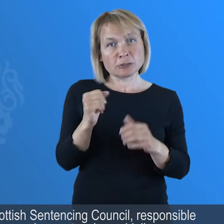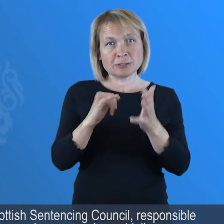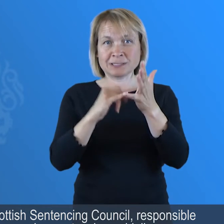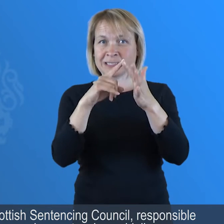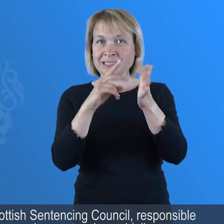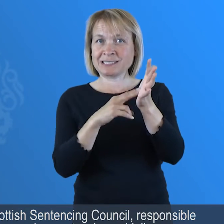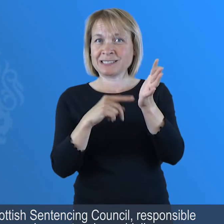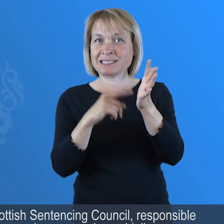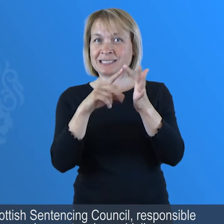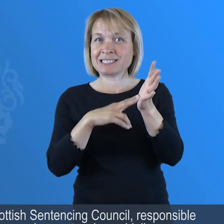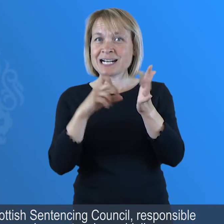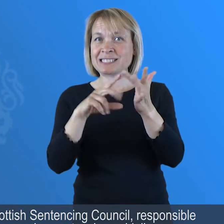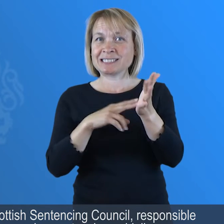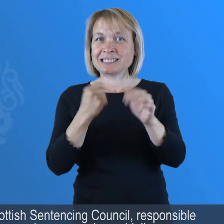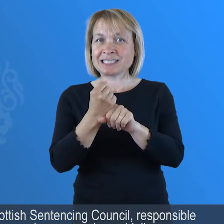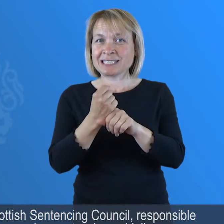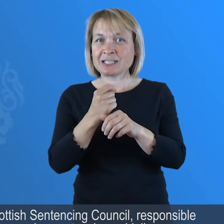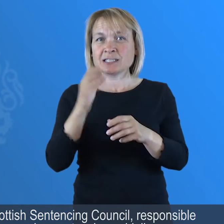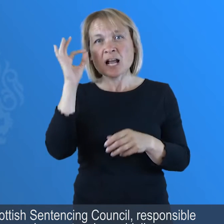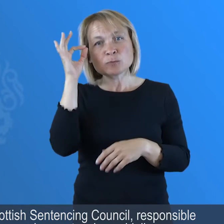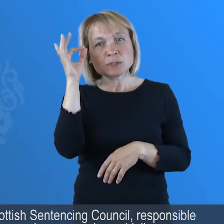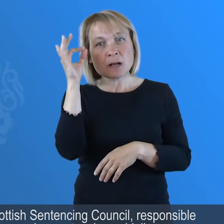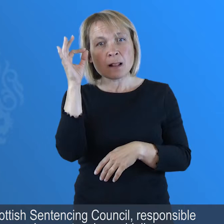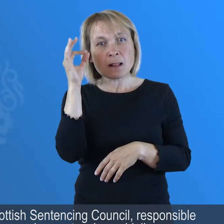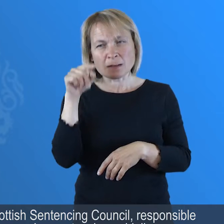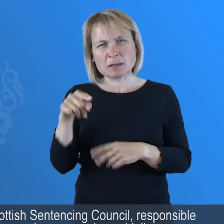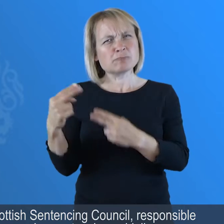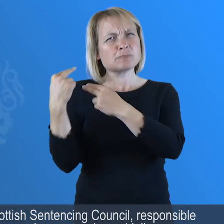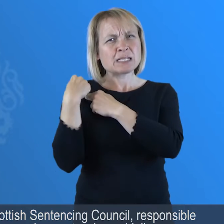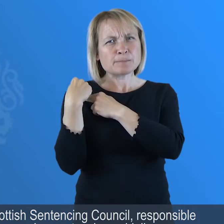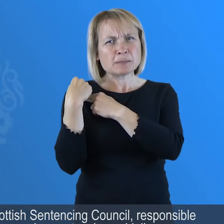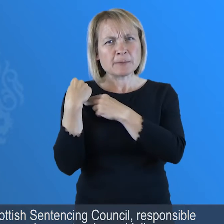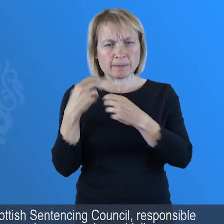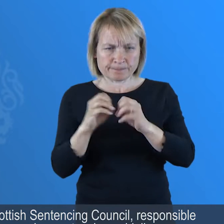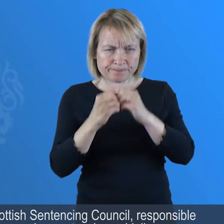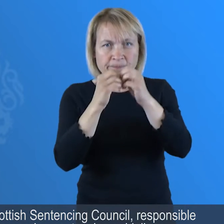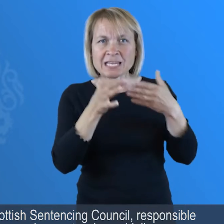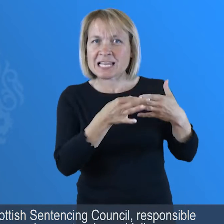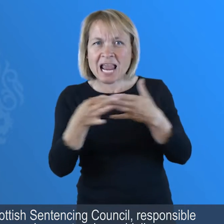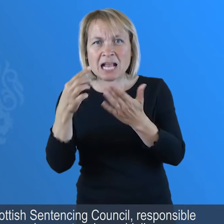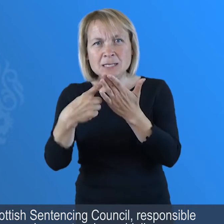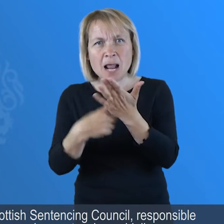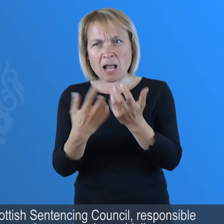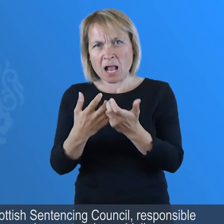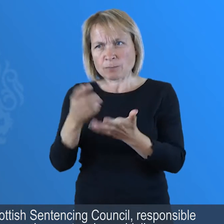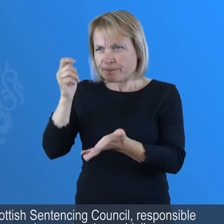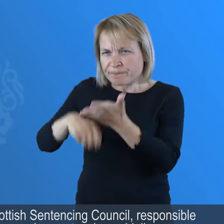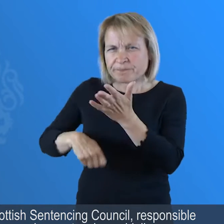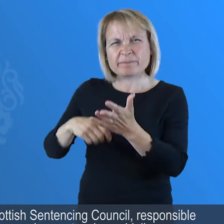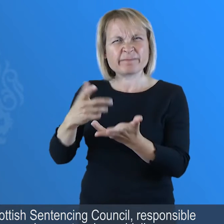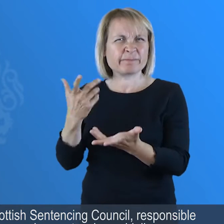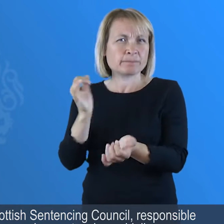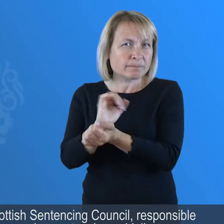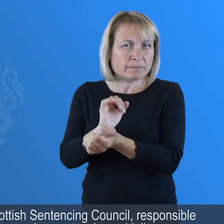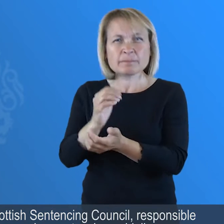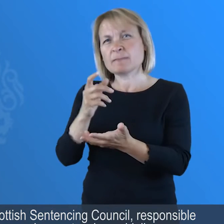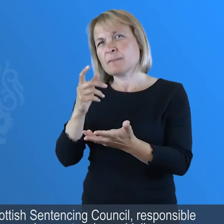the Scottish Sentencing Council, responsible for preparing sentencing guidelines, publishing guideline